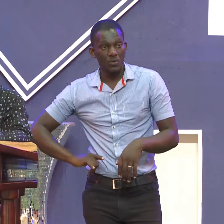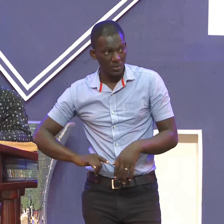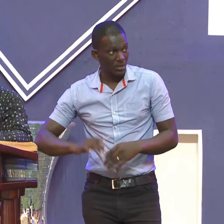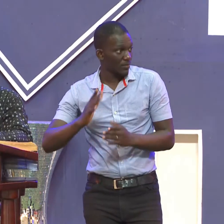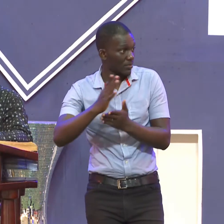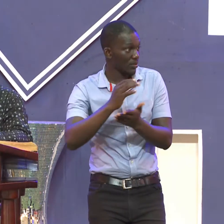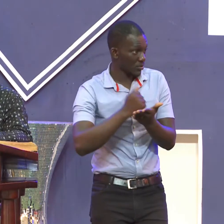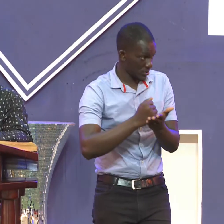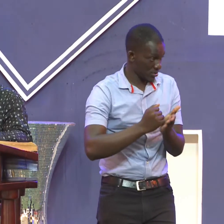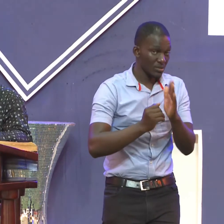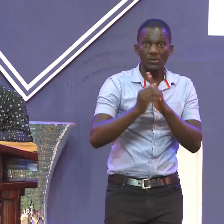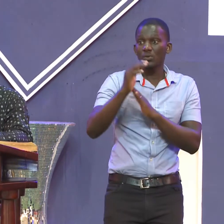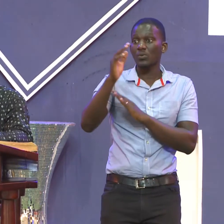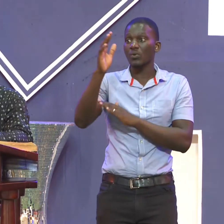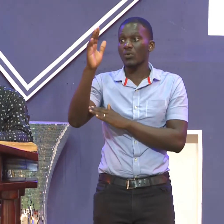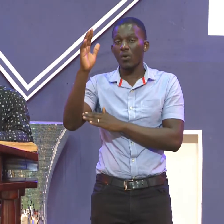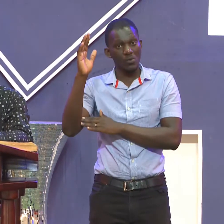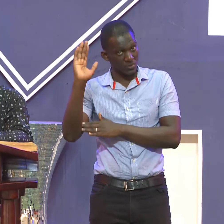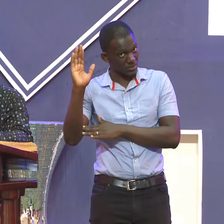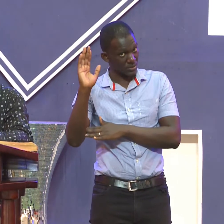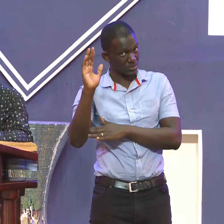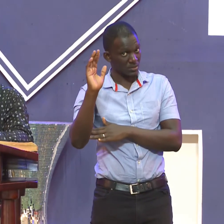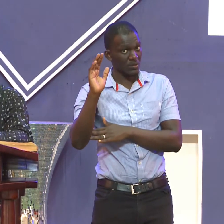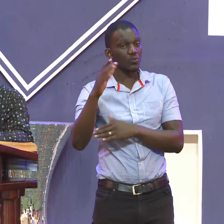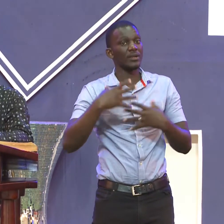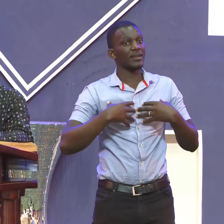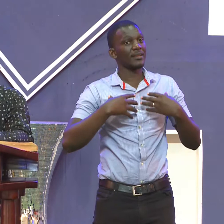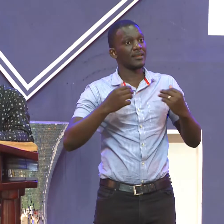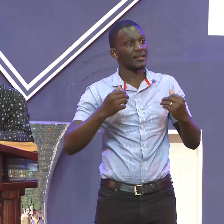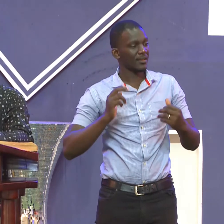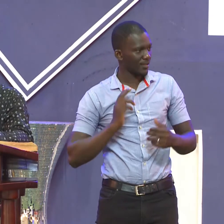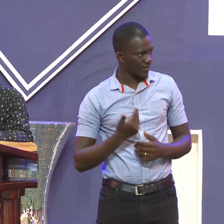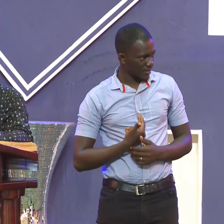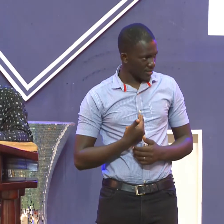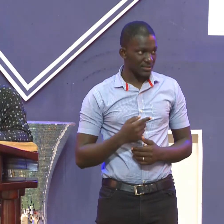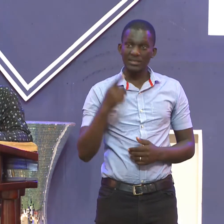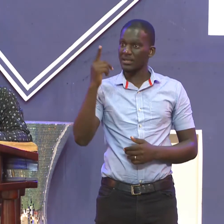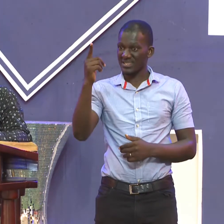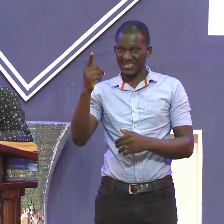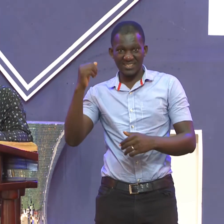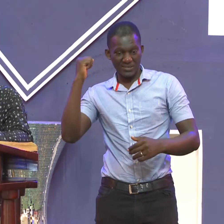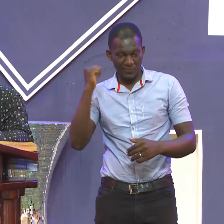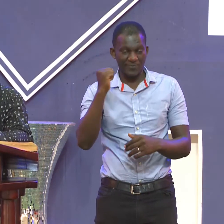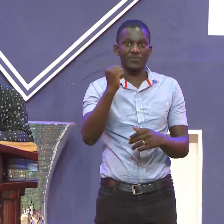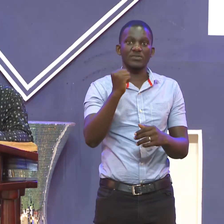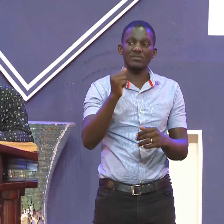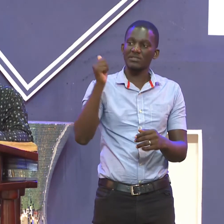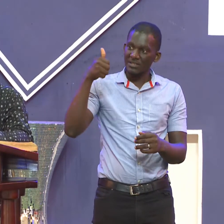ye yatagula era alituwonya. Ye yafumita era